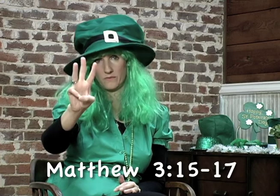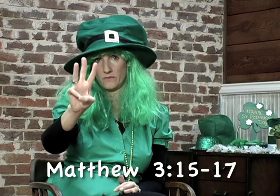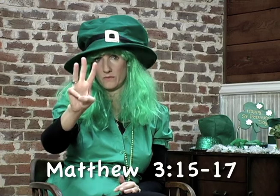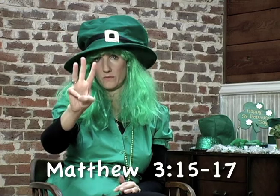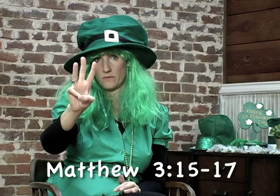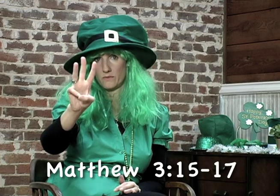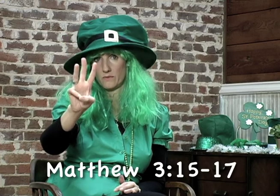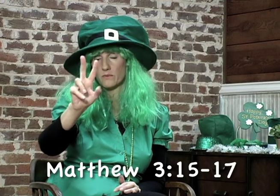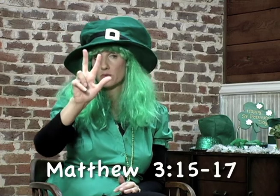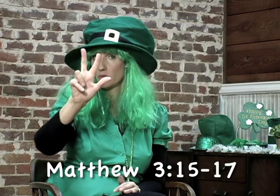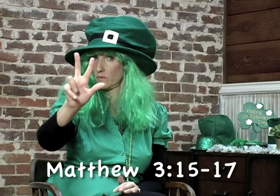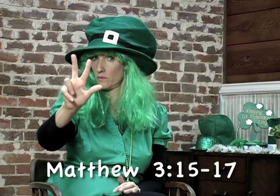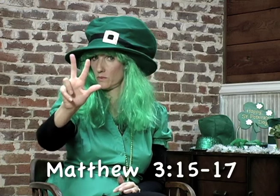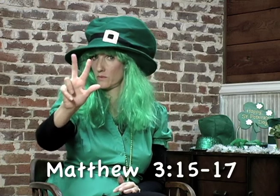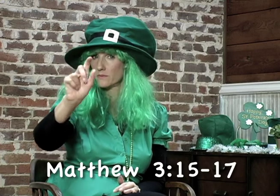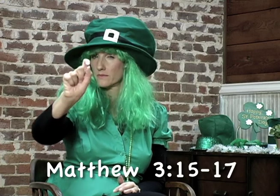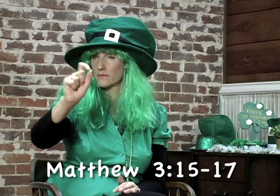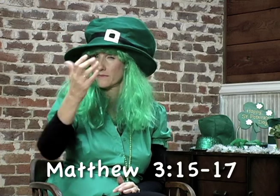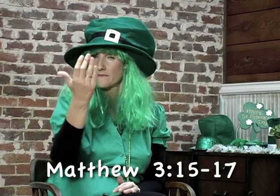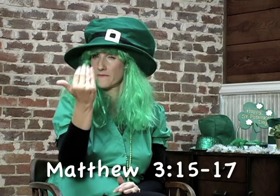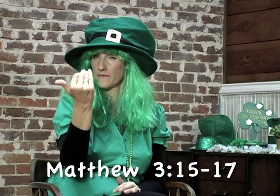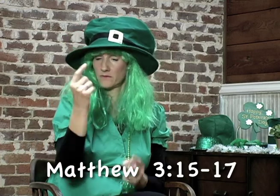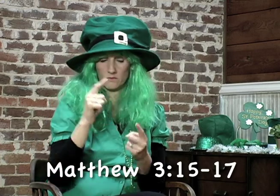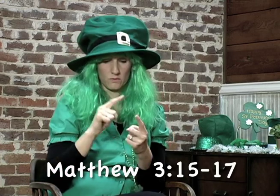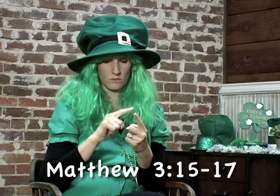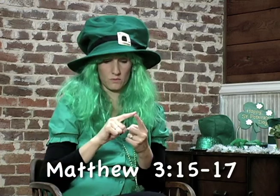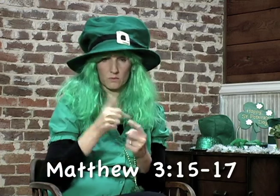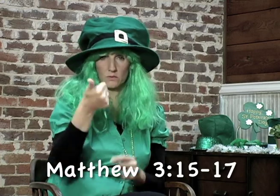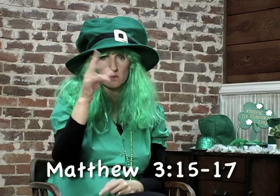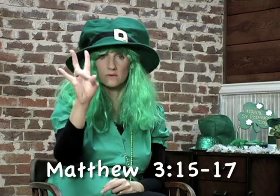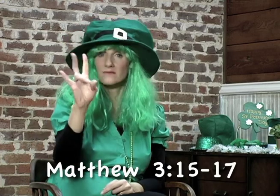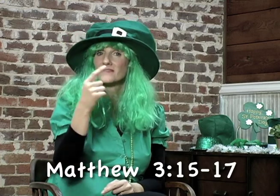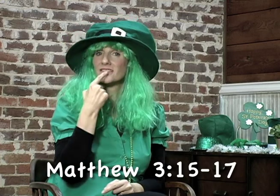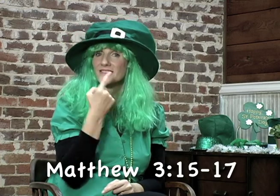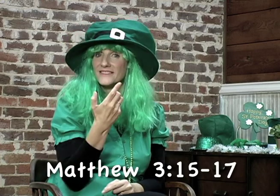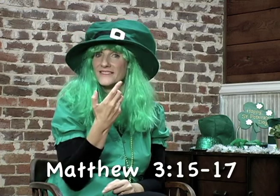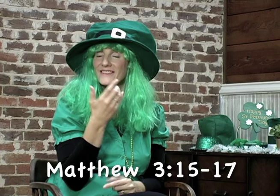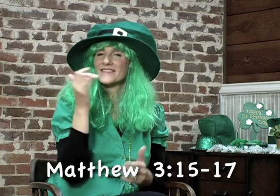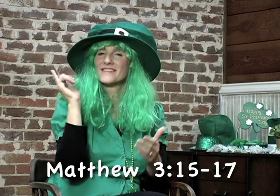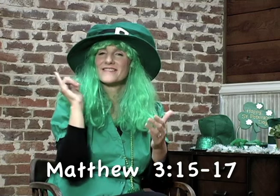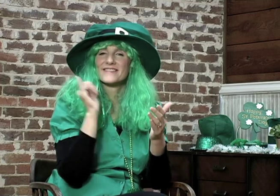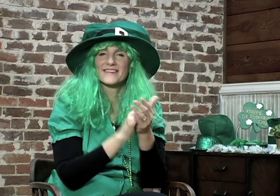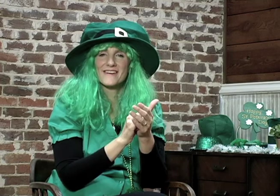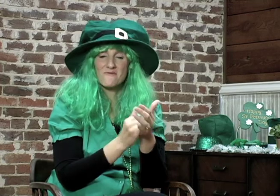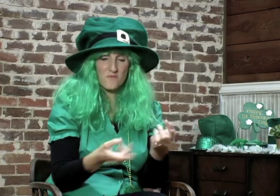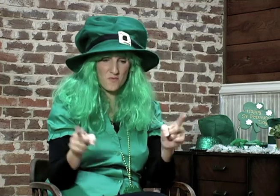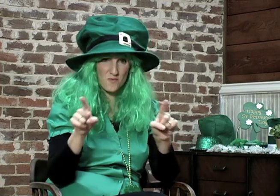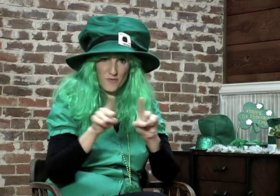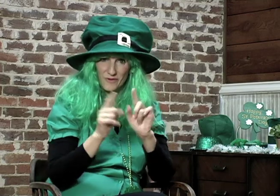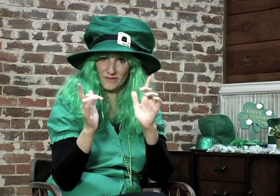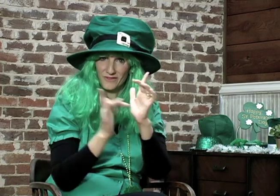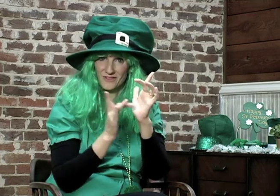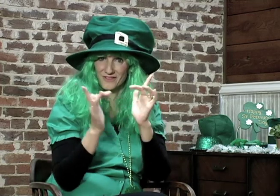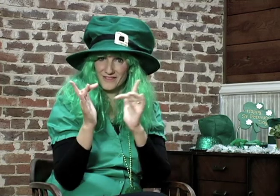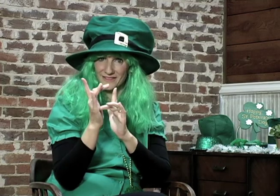Matthew chapter 3, verses 15 to 17, and it says that when